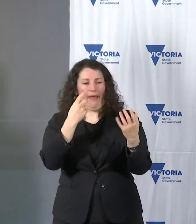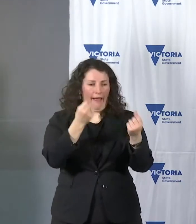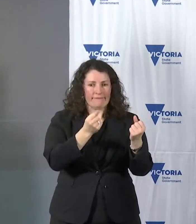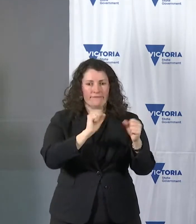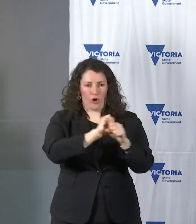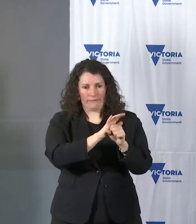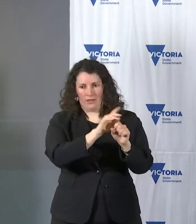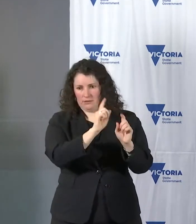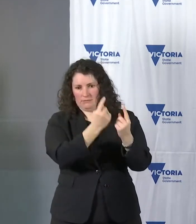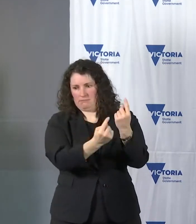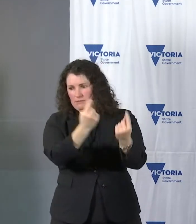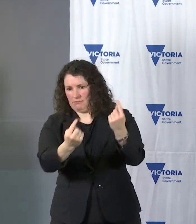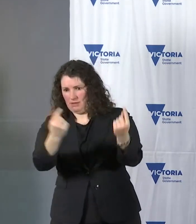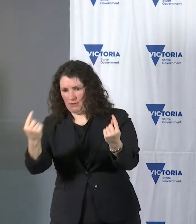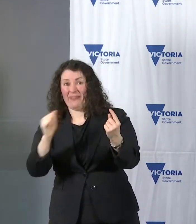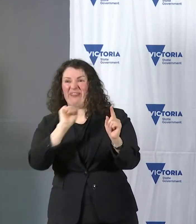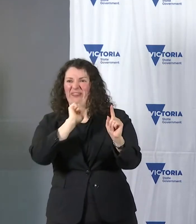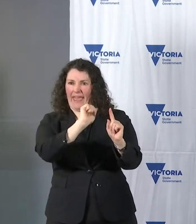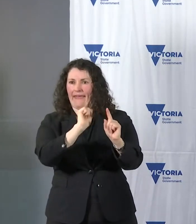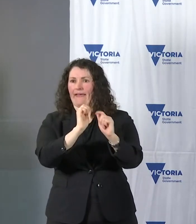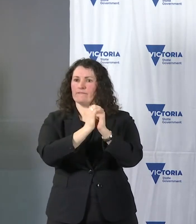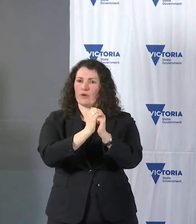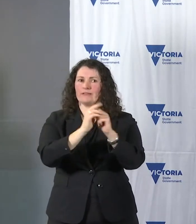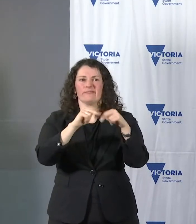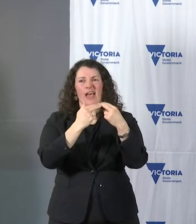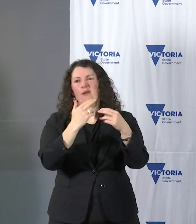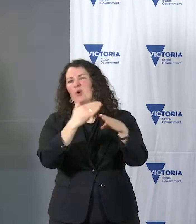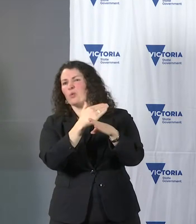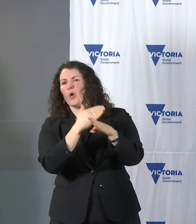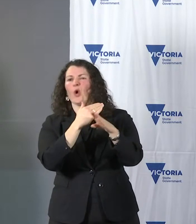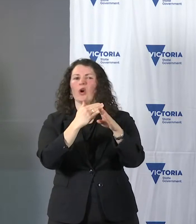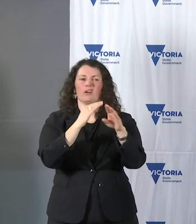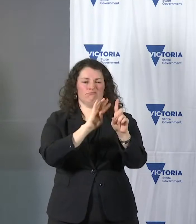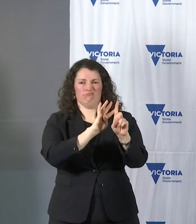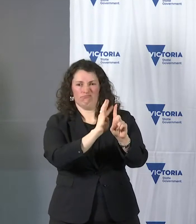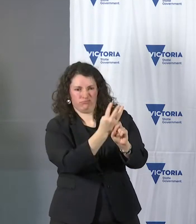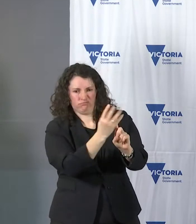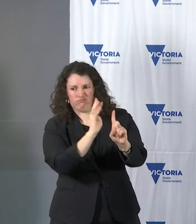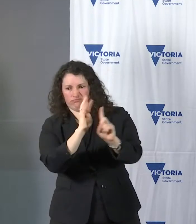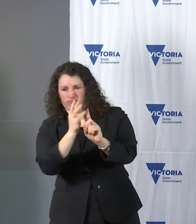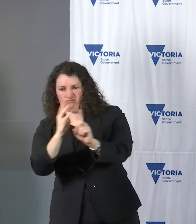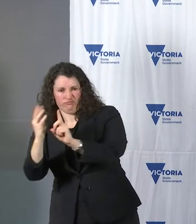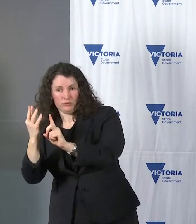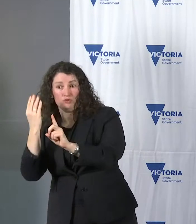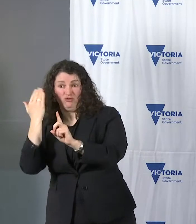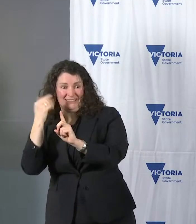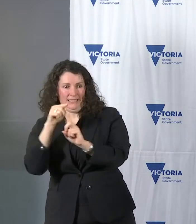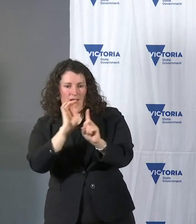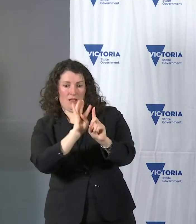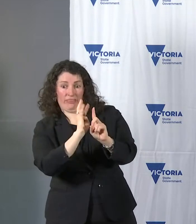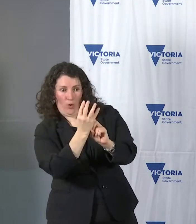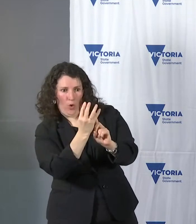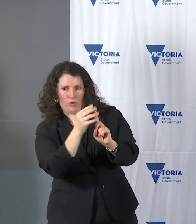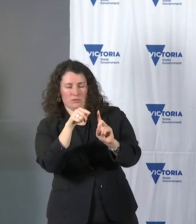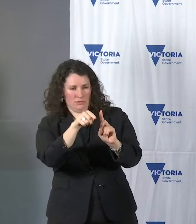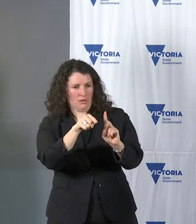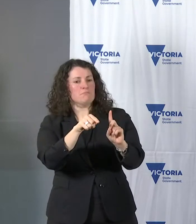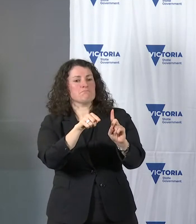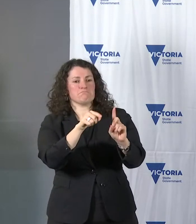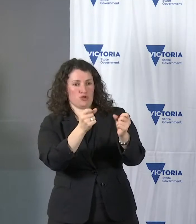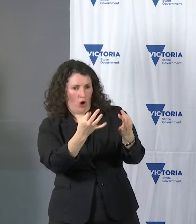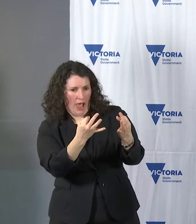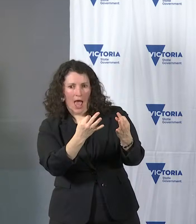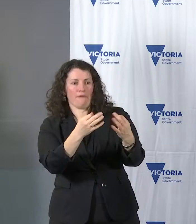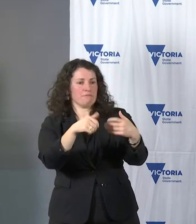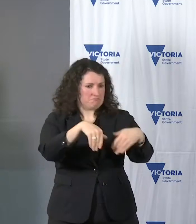have helped us get through the last 14 days by their isolating at home. And Ms Matson